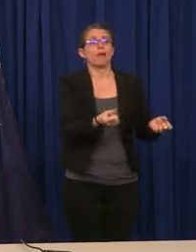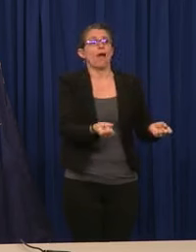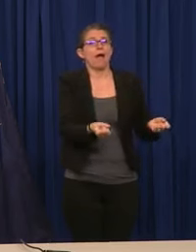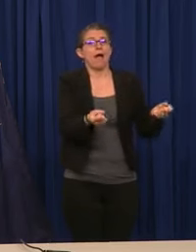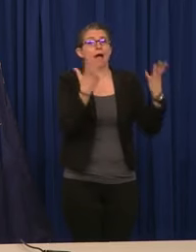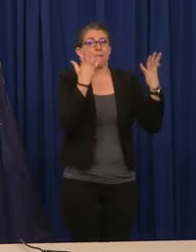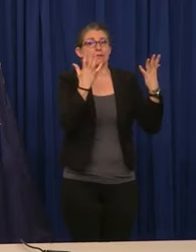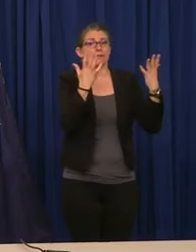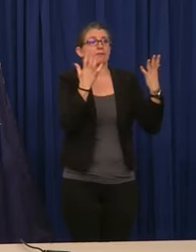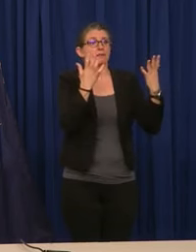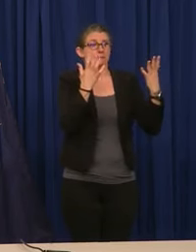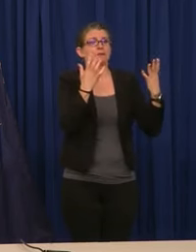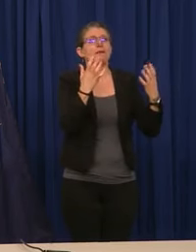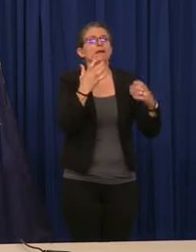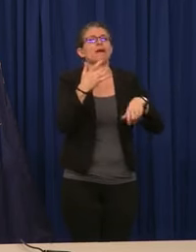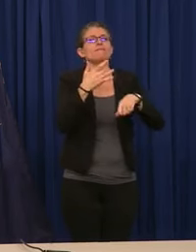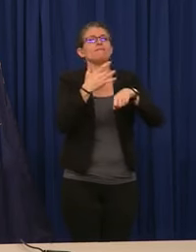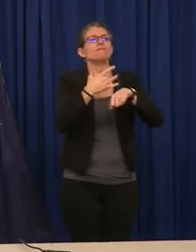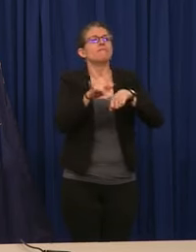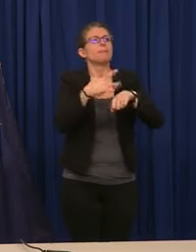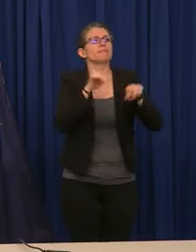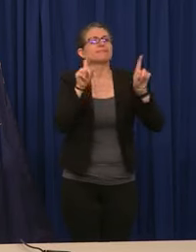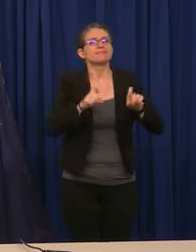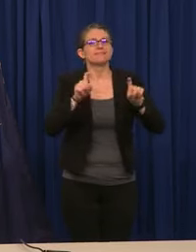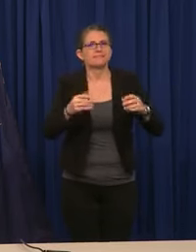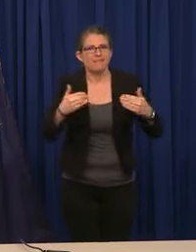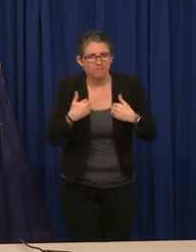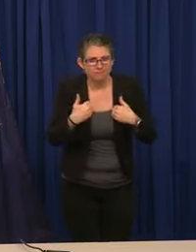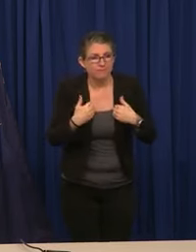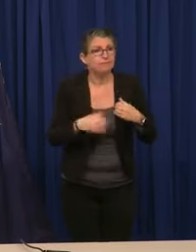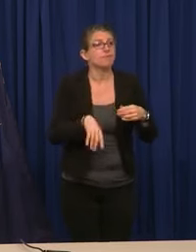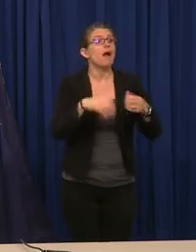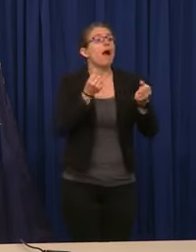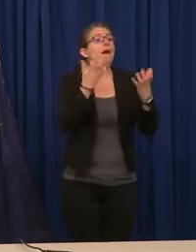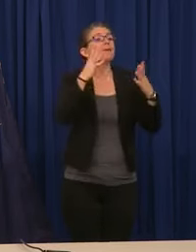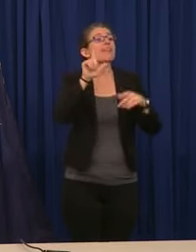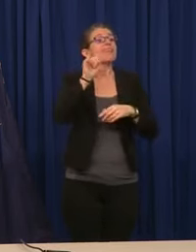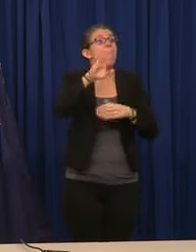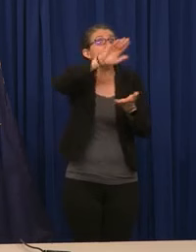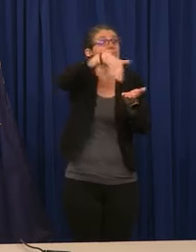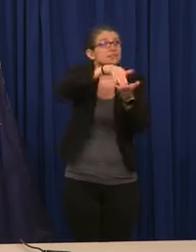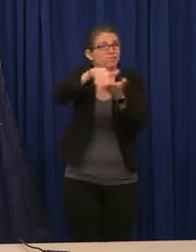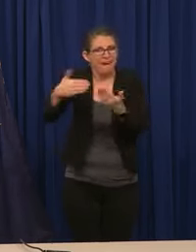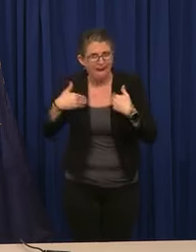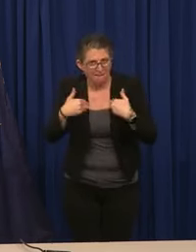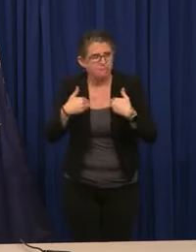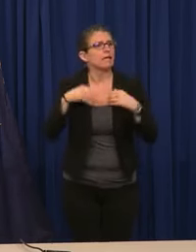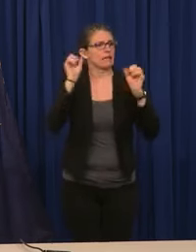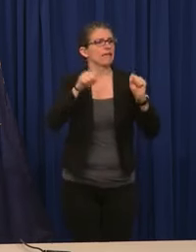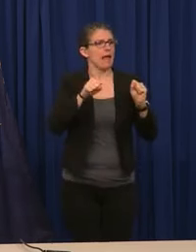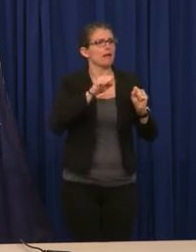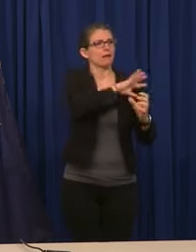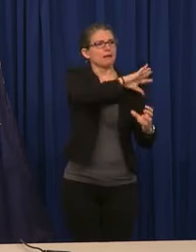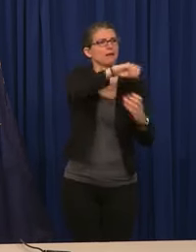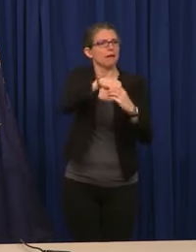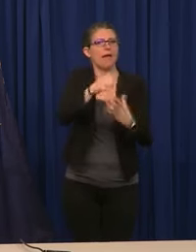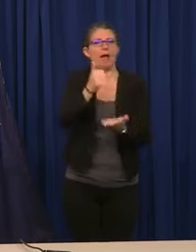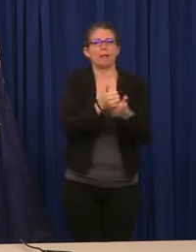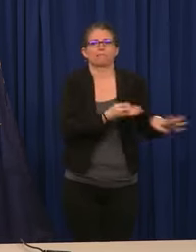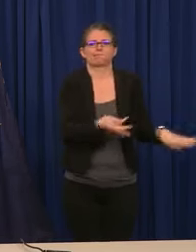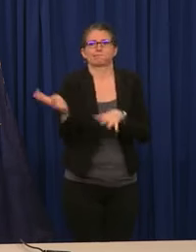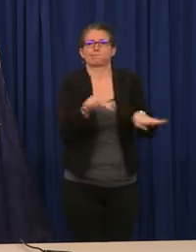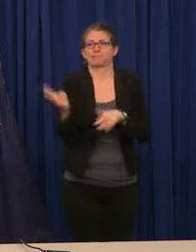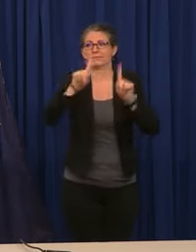conduct at any one time. And as of this morning, Maine CDC has sufficient supplies on hand to